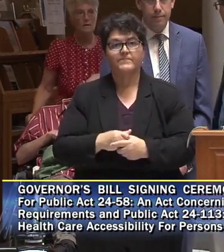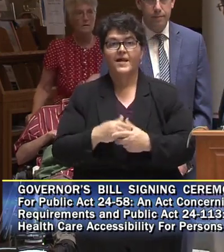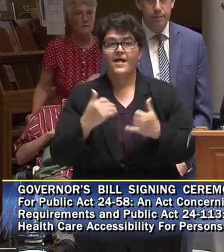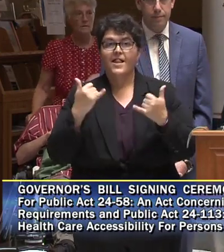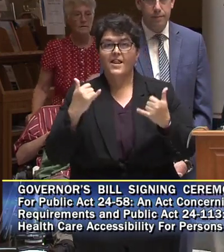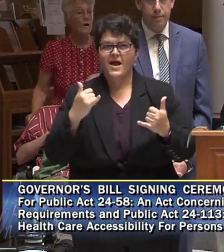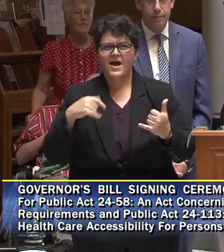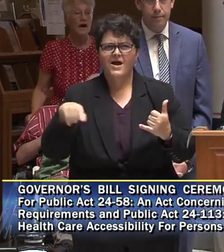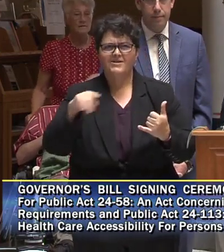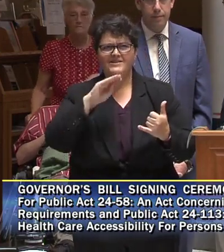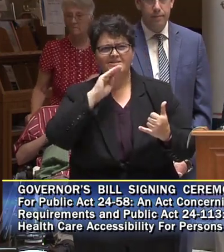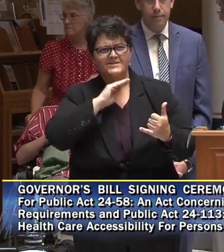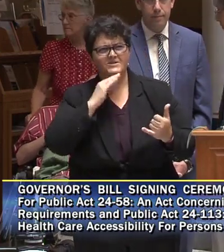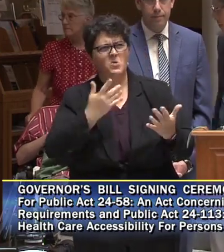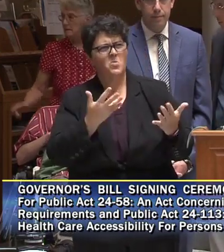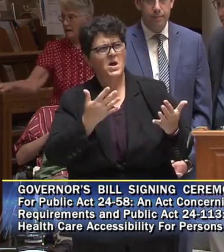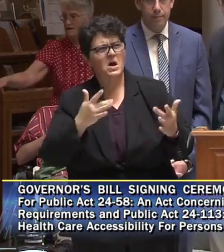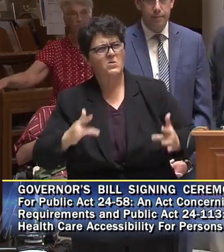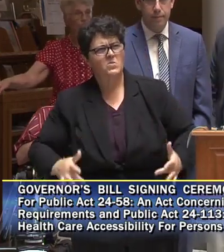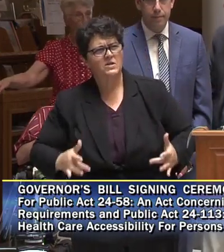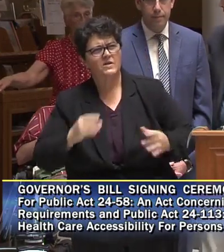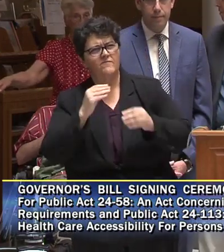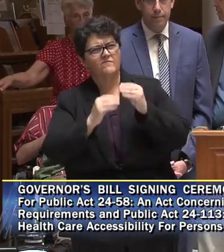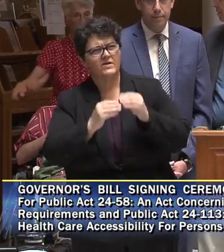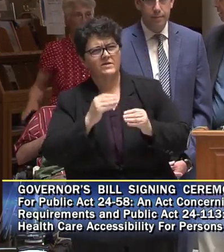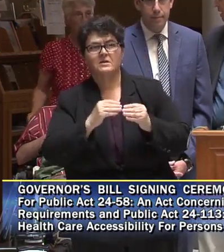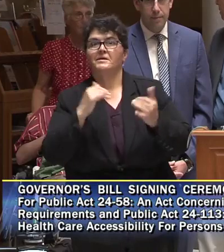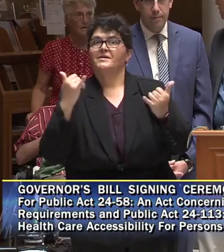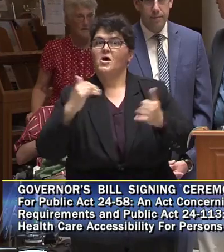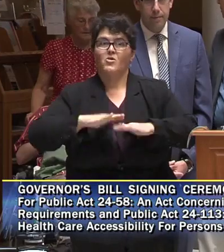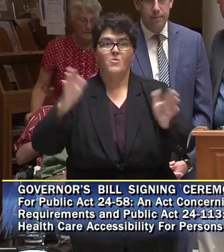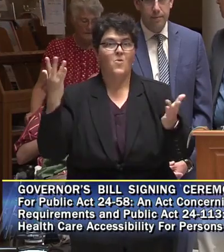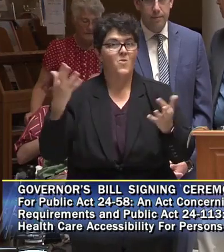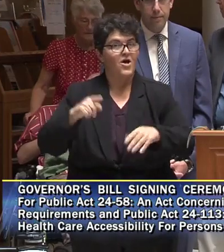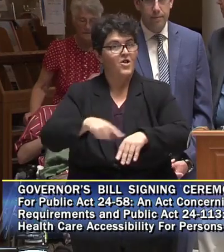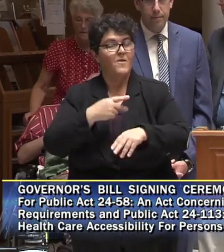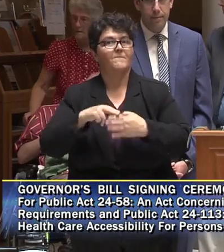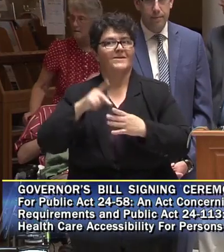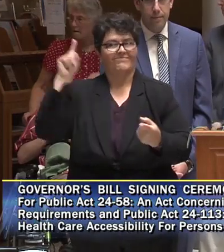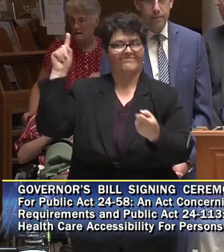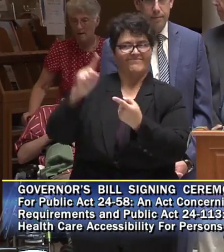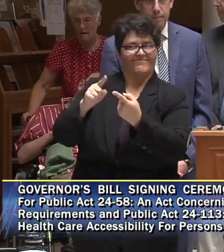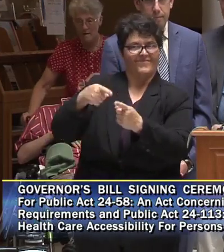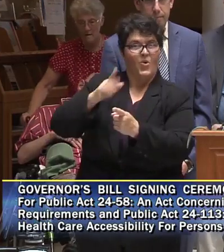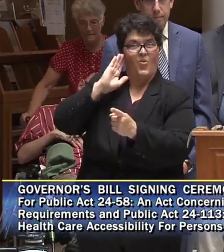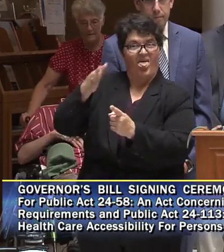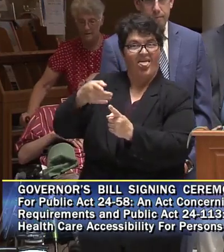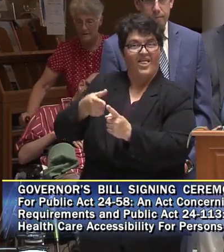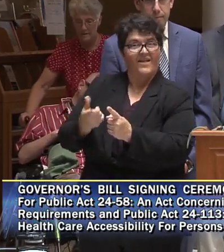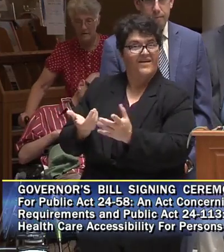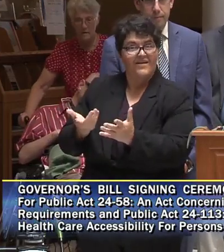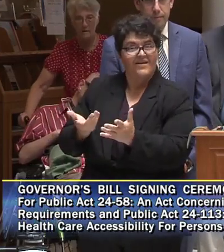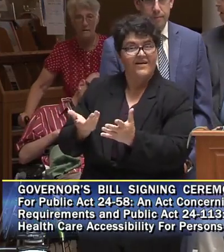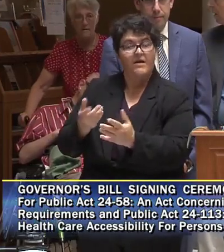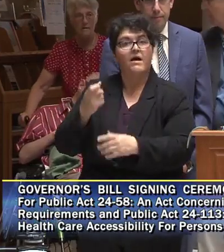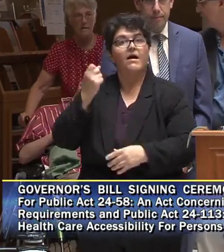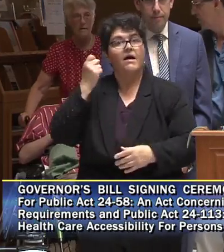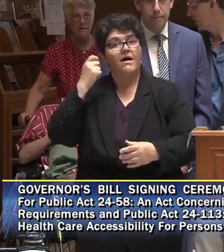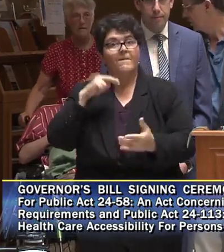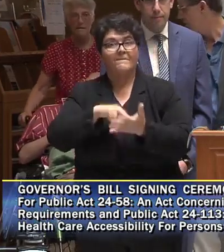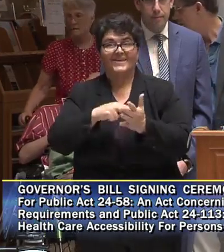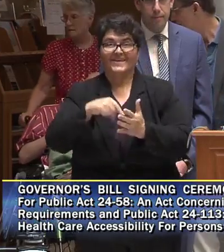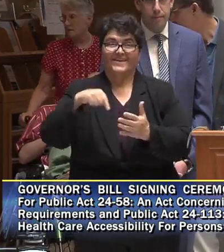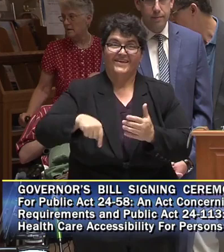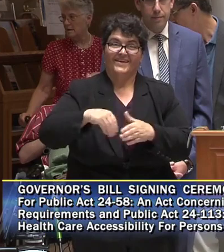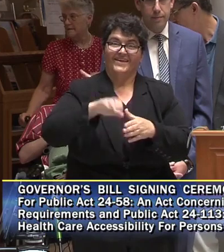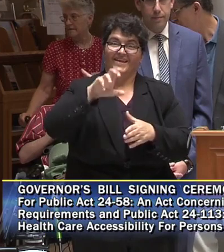long wait times for wheelchair repairs. We are going to ensure that this population has